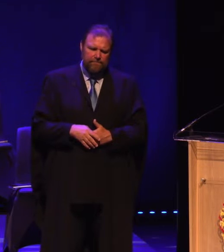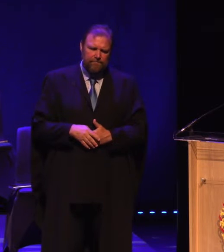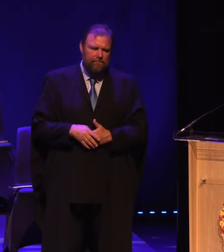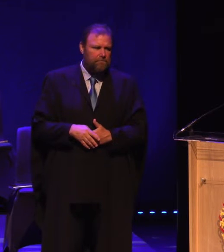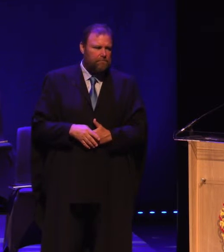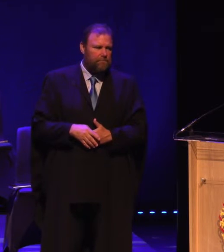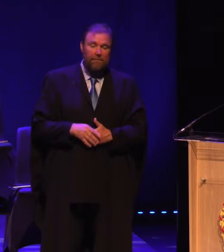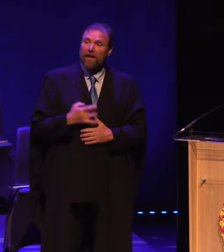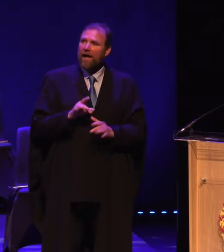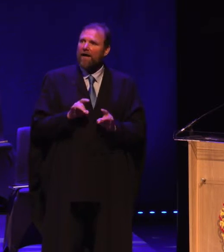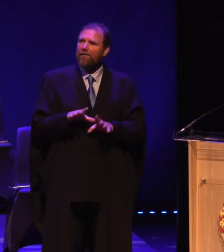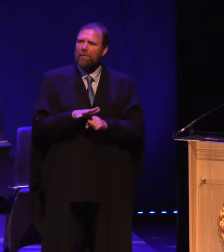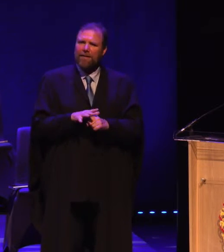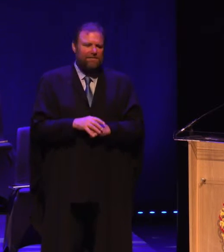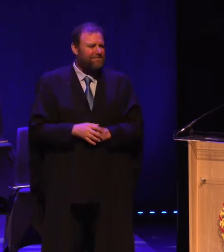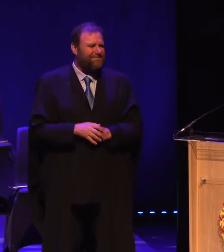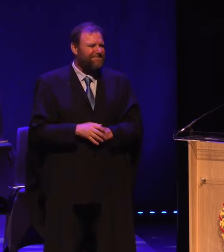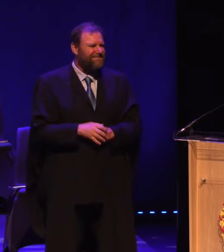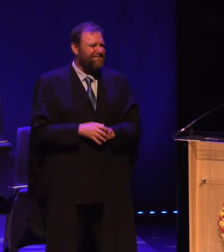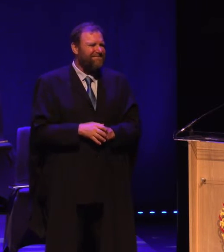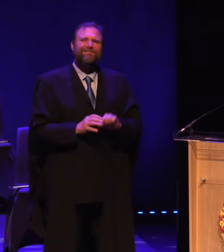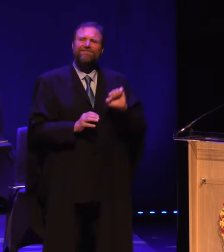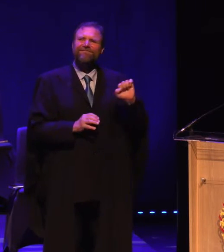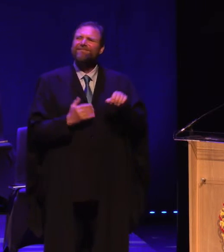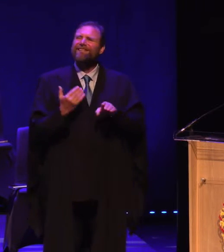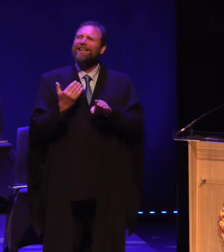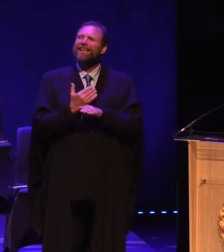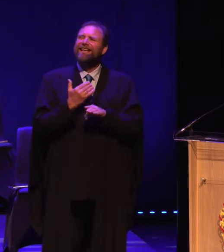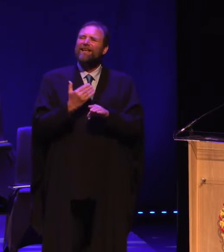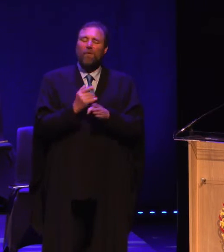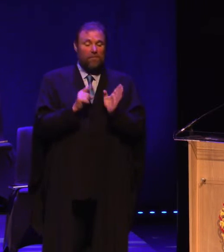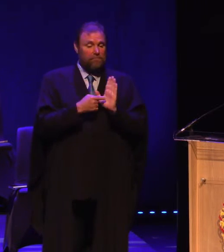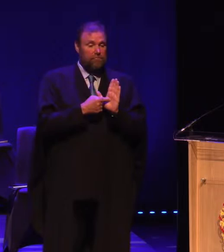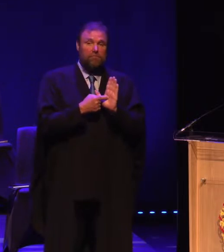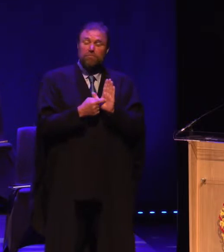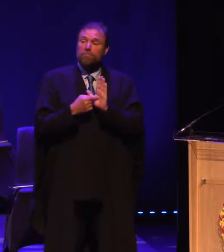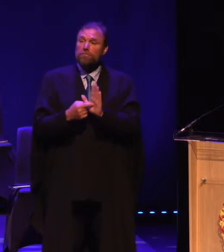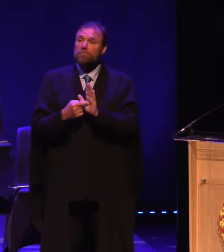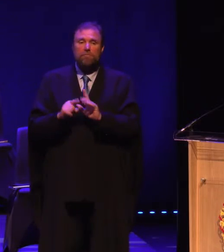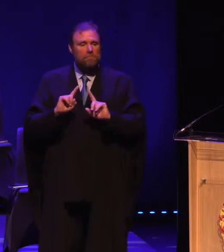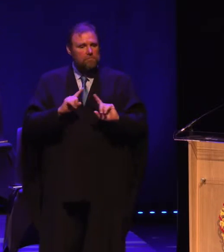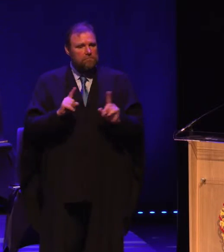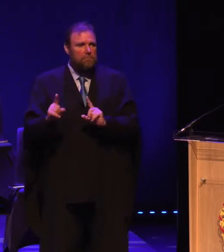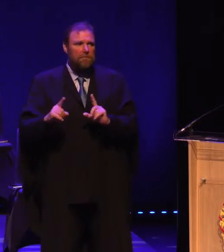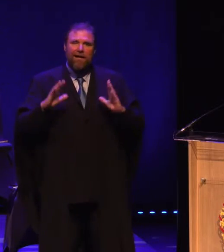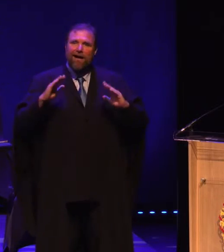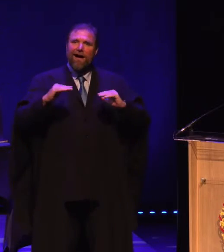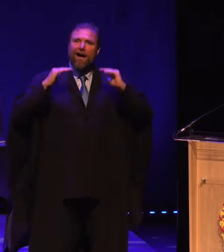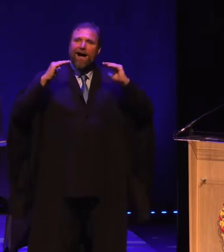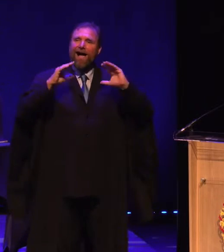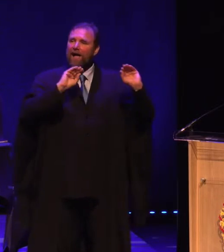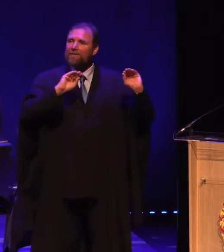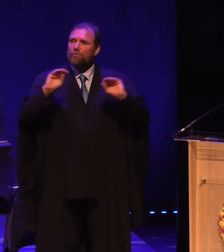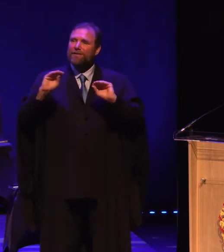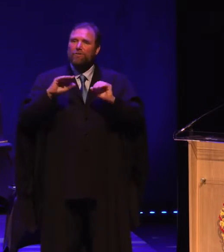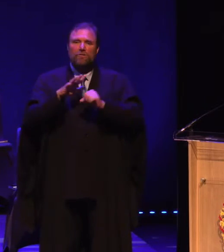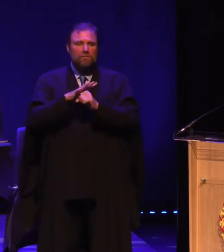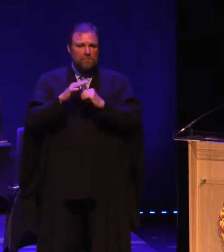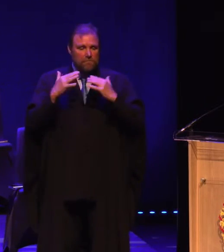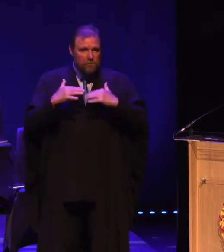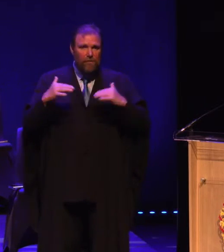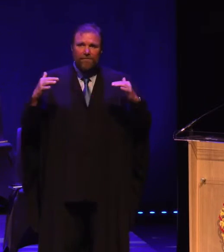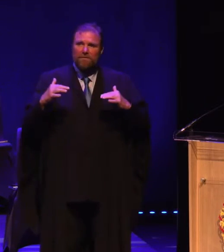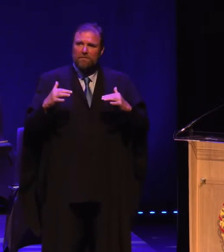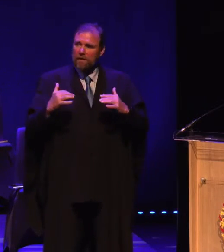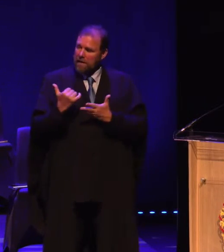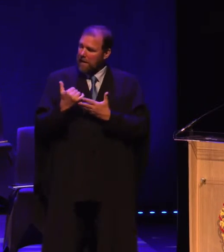Hang on, I've lost my place. His work has been presented at multiple leading higher education conferences and has helped shape our own approaches to